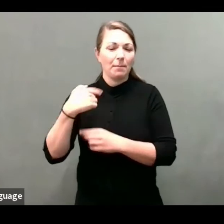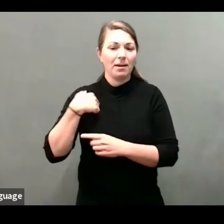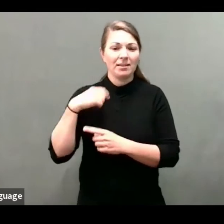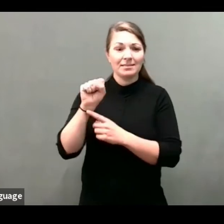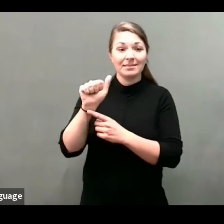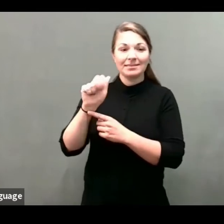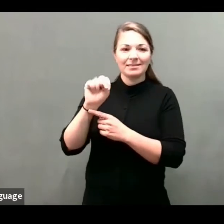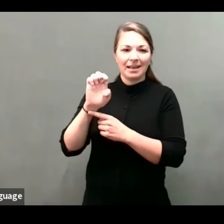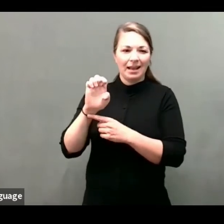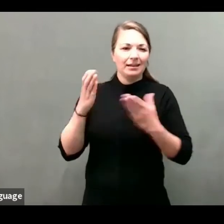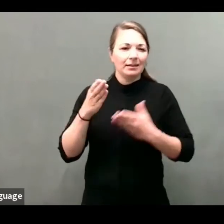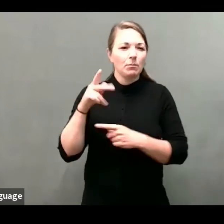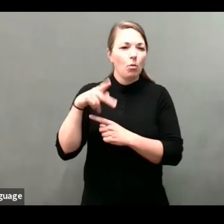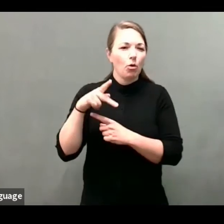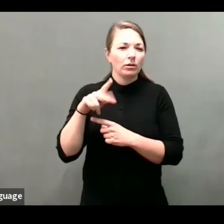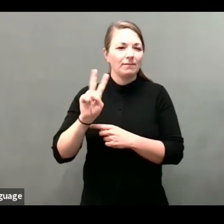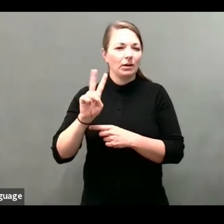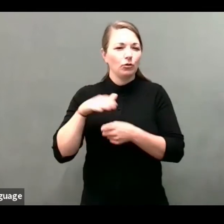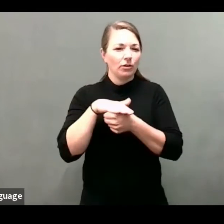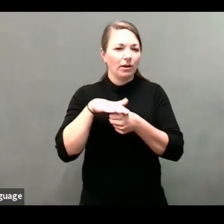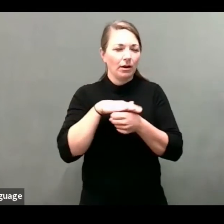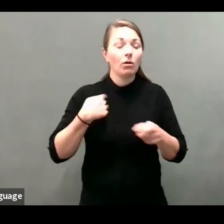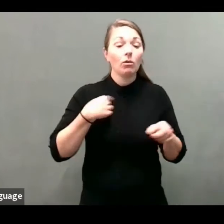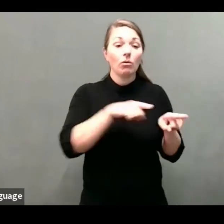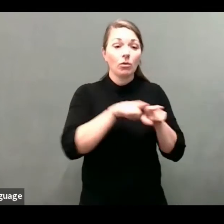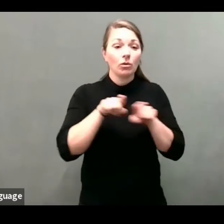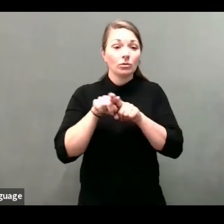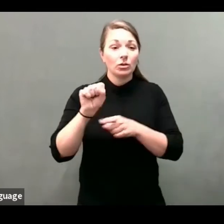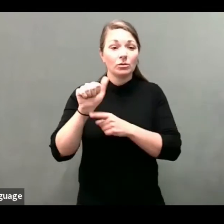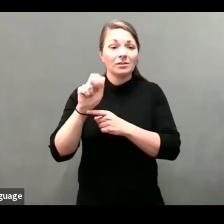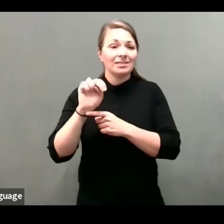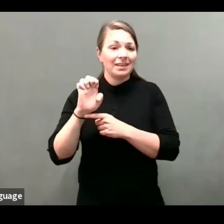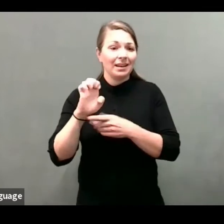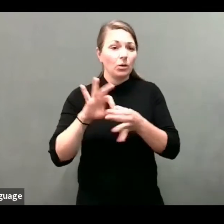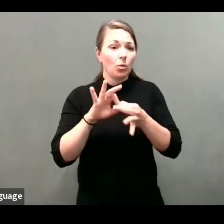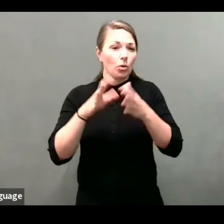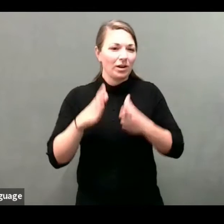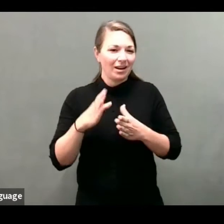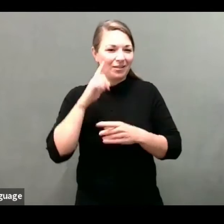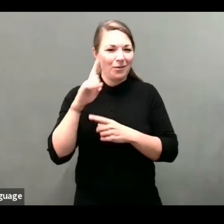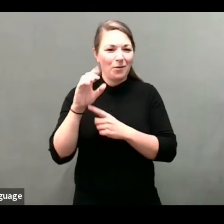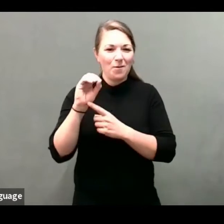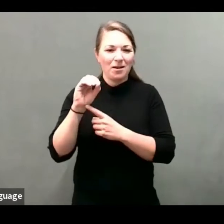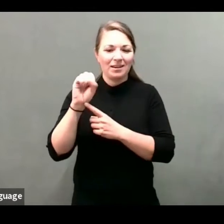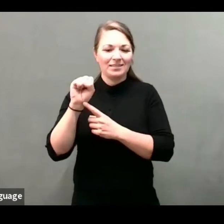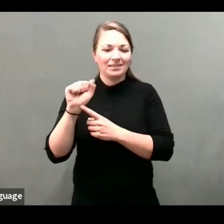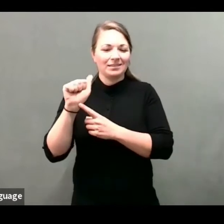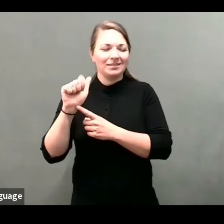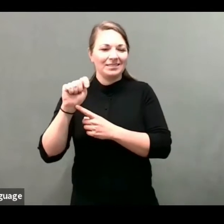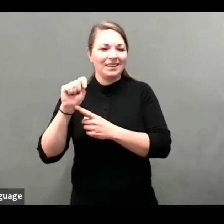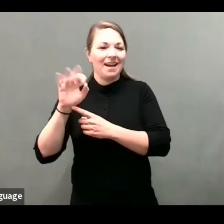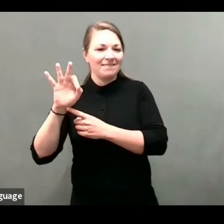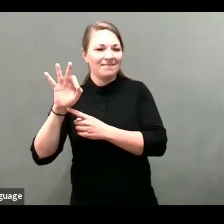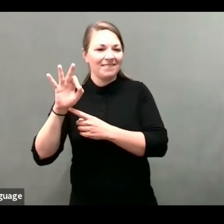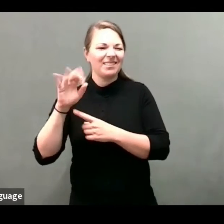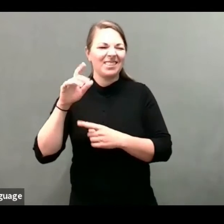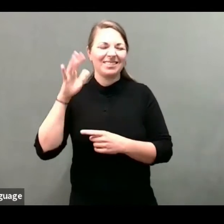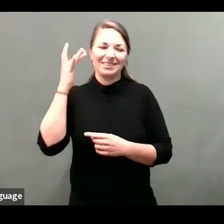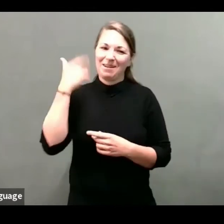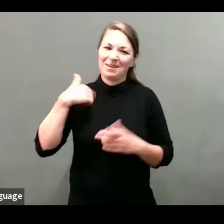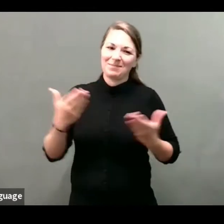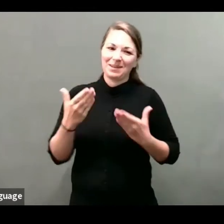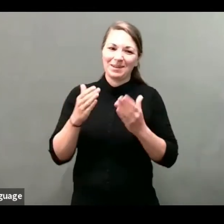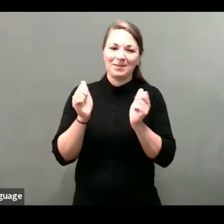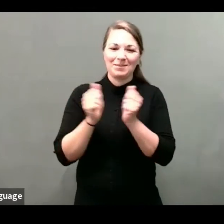Vancouver area, and I'm also the SANE coordinator for the Oregon Sexual Assault Task Force, which is how I'm getting to work with Rebecca today. I also have a